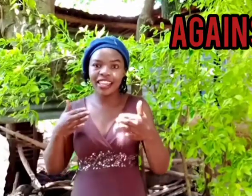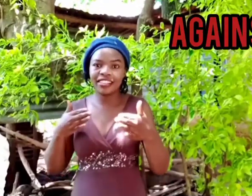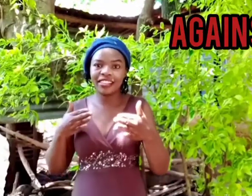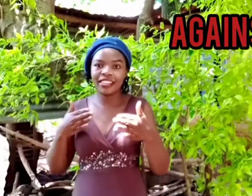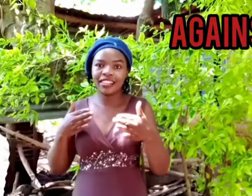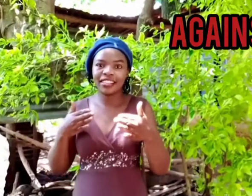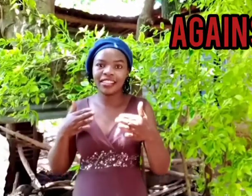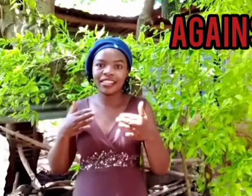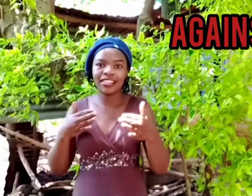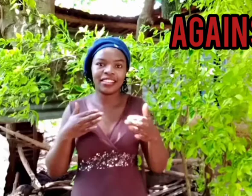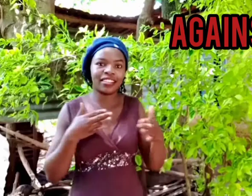Against.